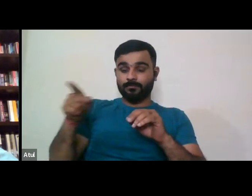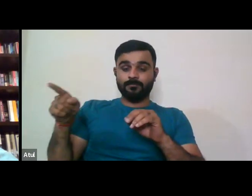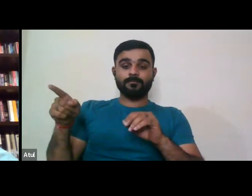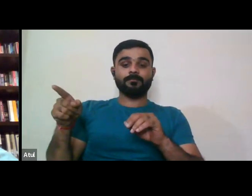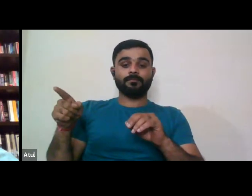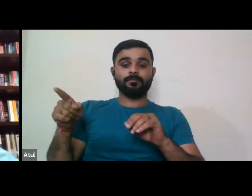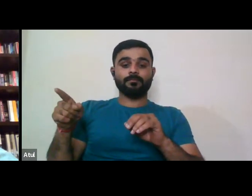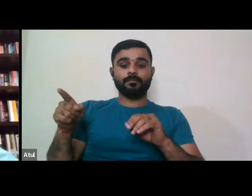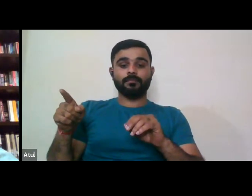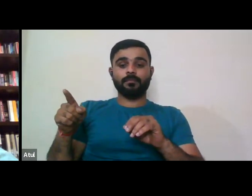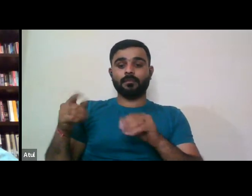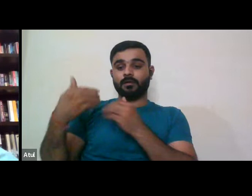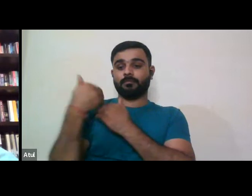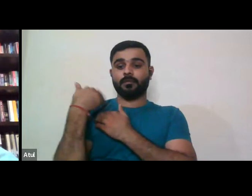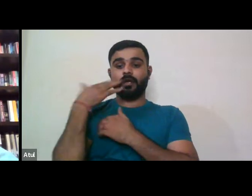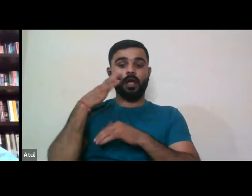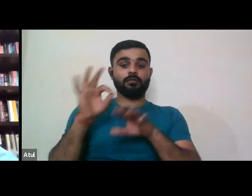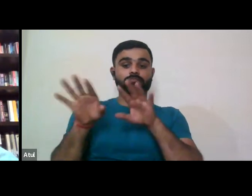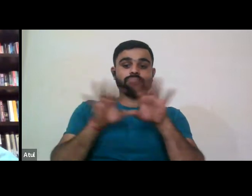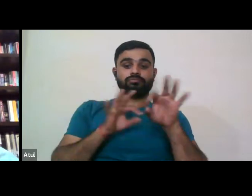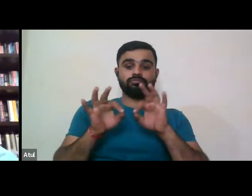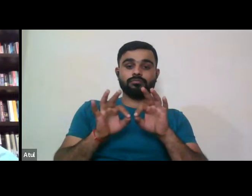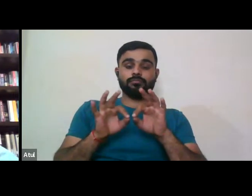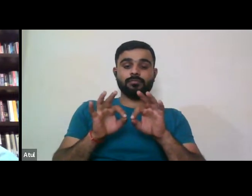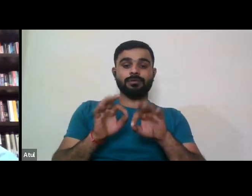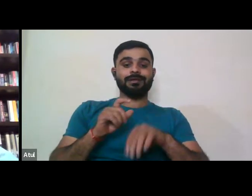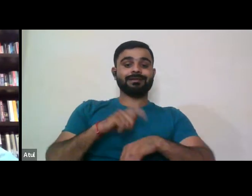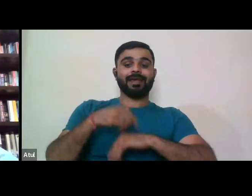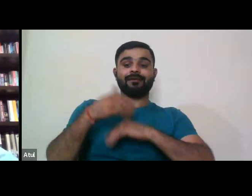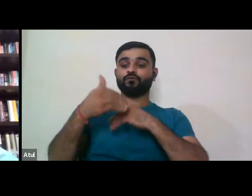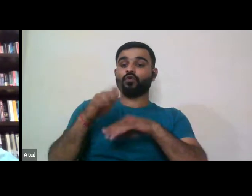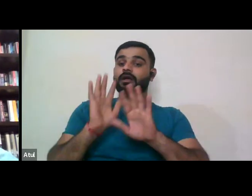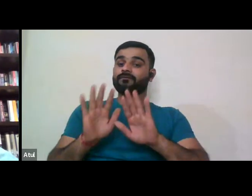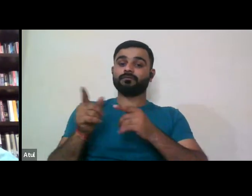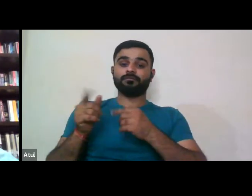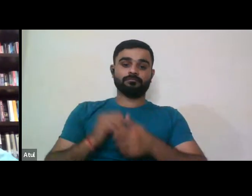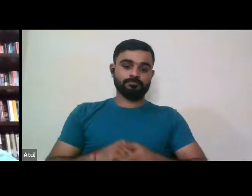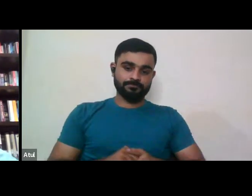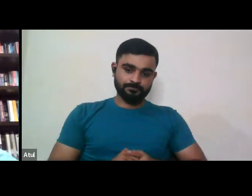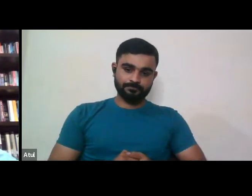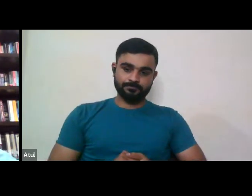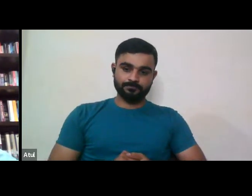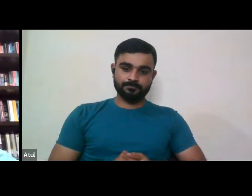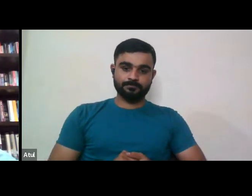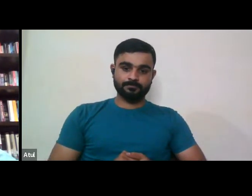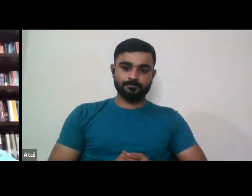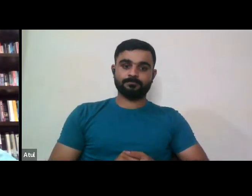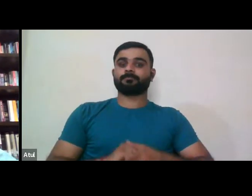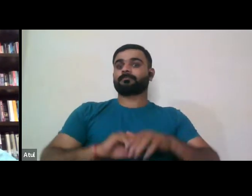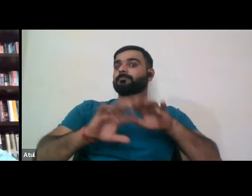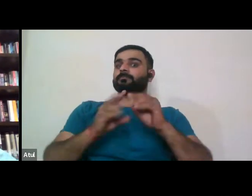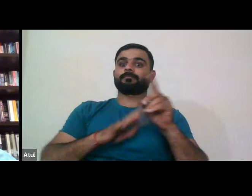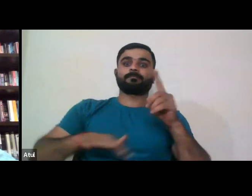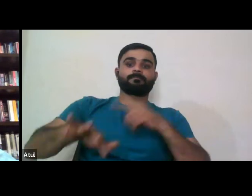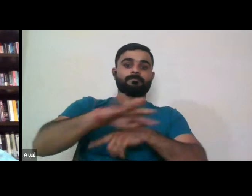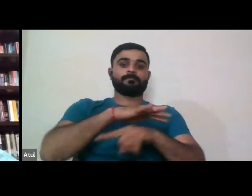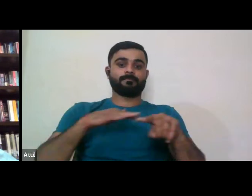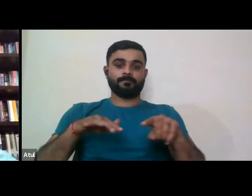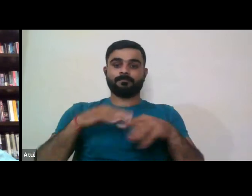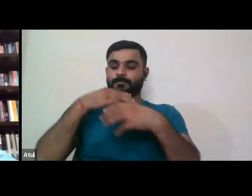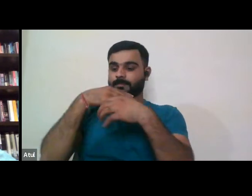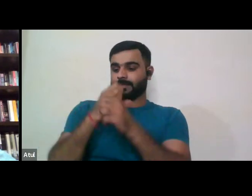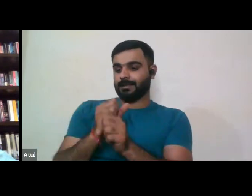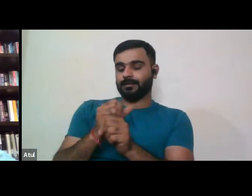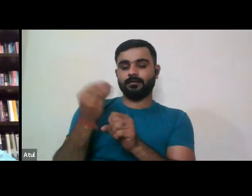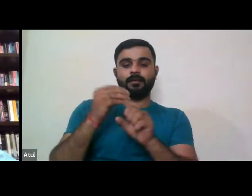his, priorities for the tenure that he has, and goes around tweaking a